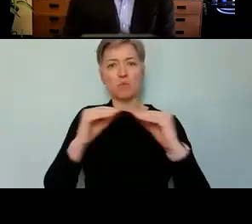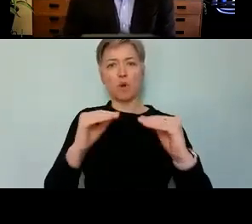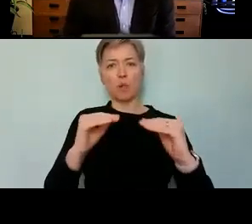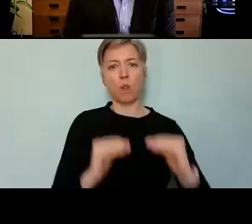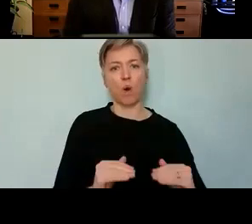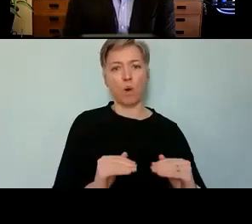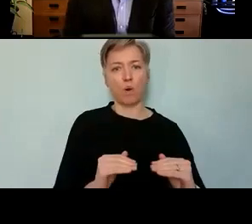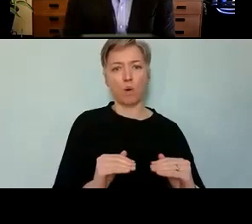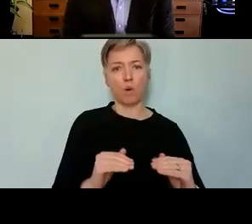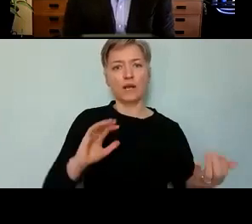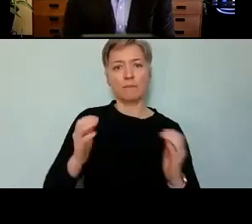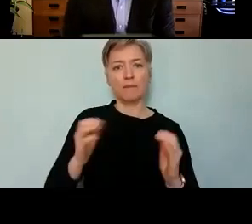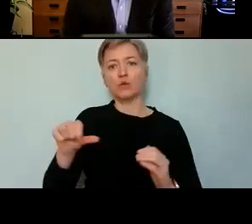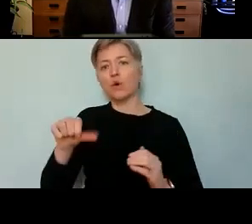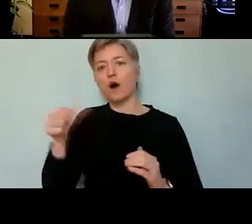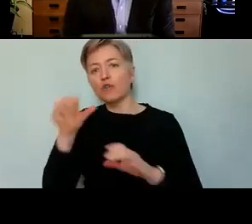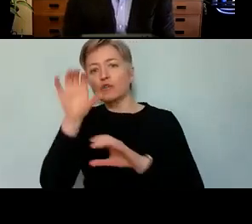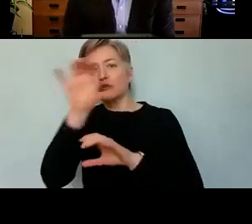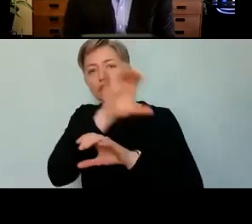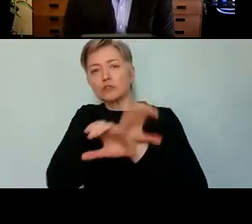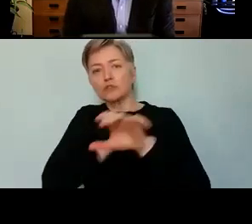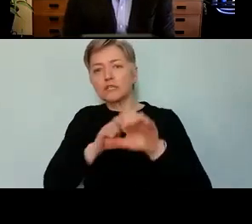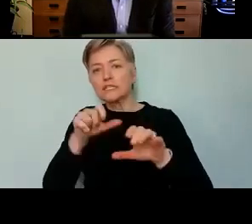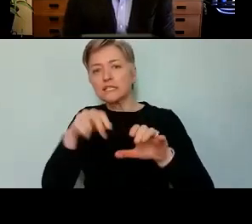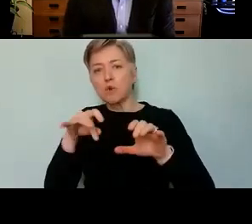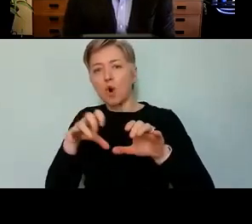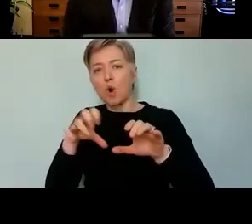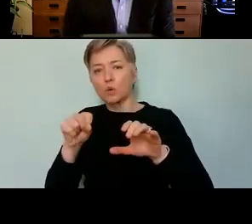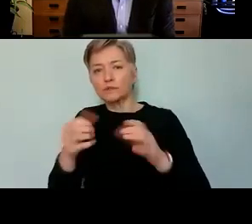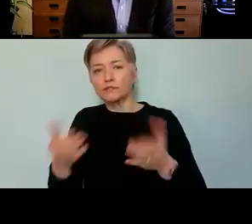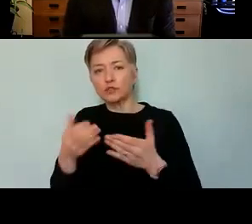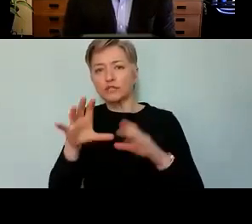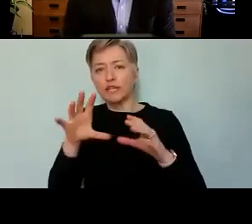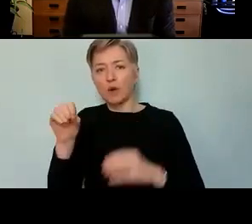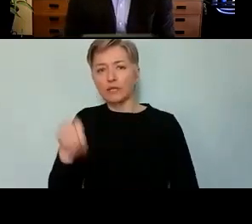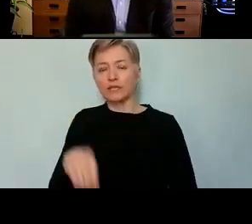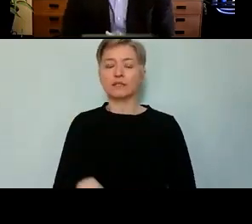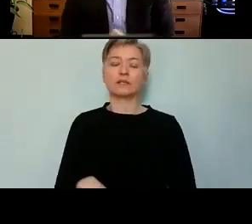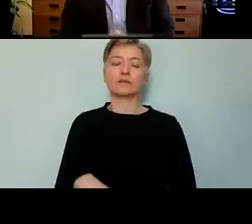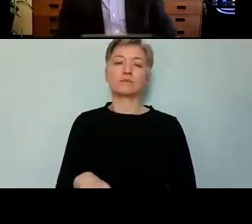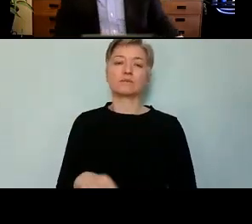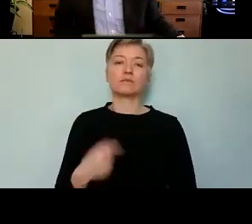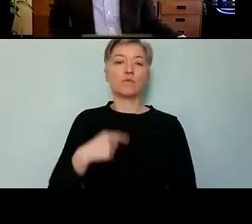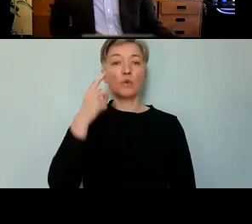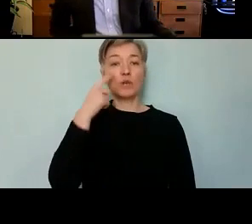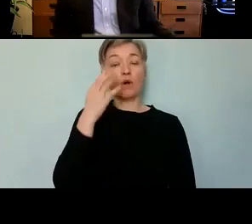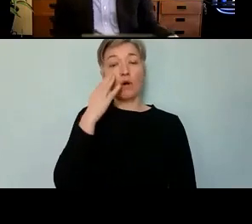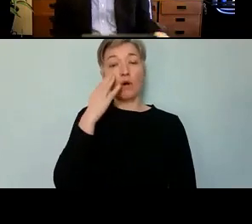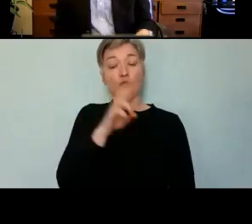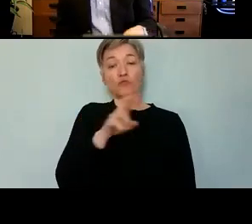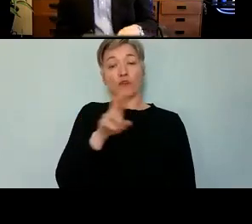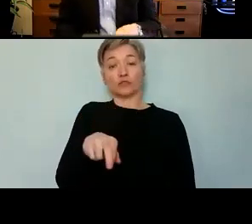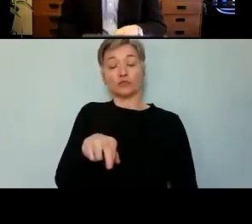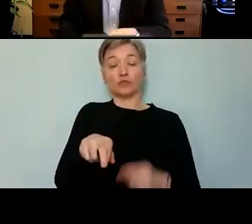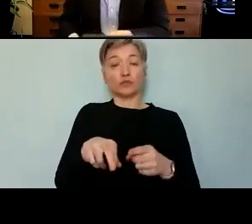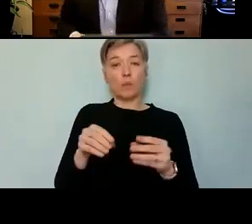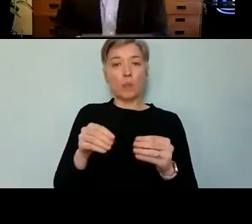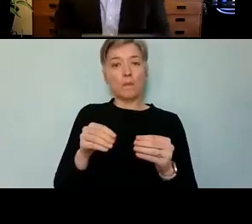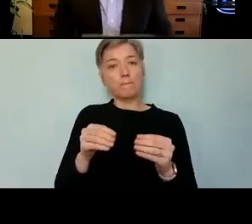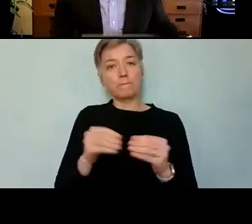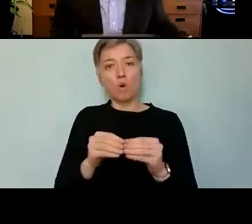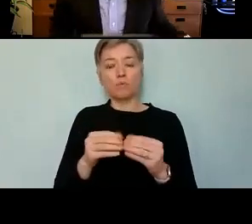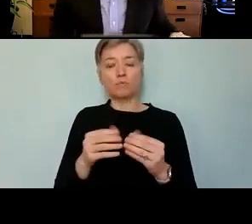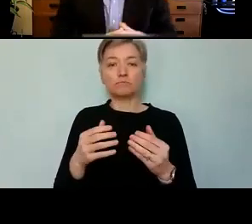zip codes in Monroe County. And we know that the city is predominantly or much more higher